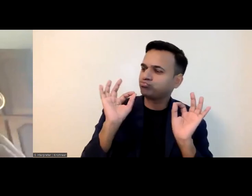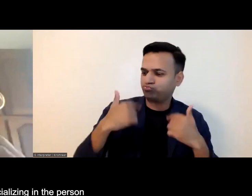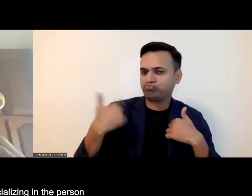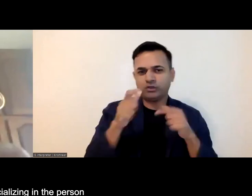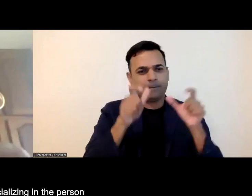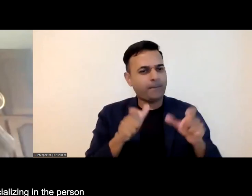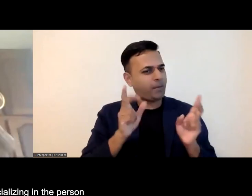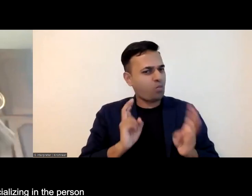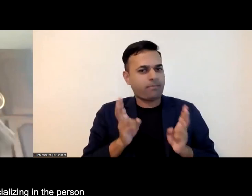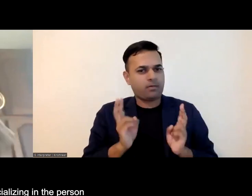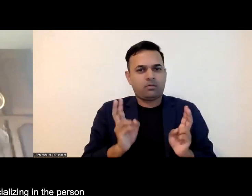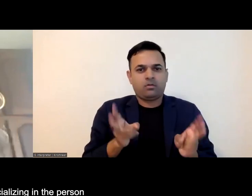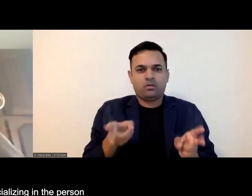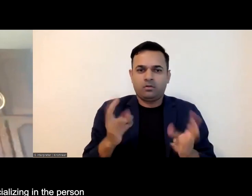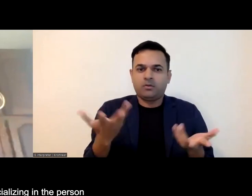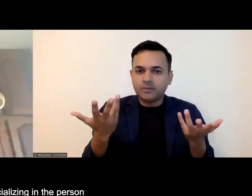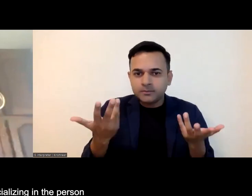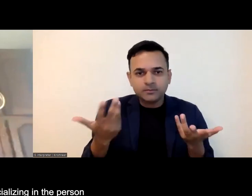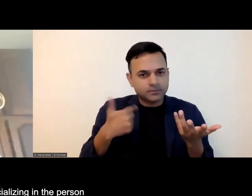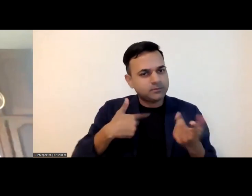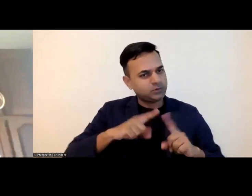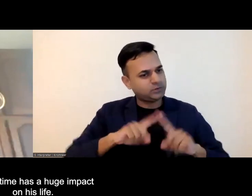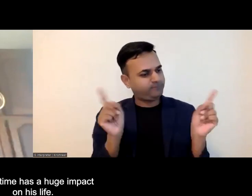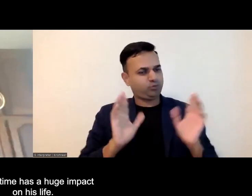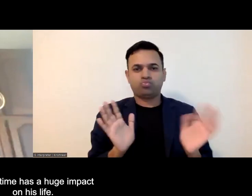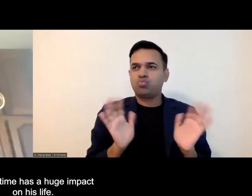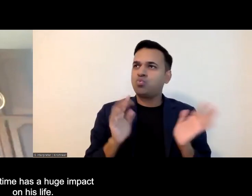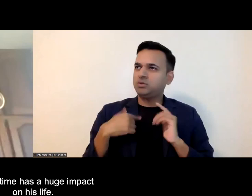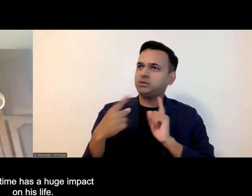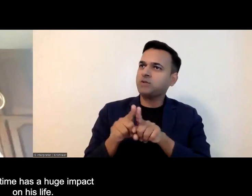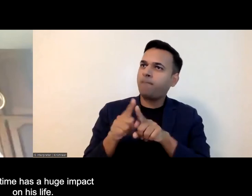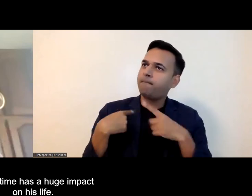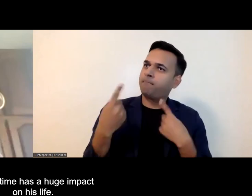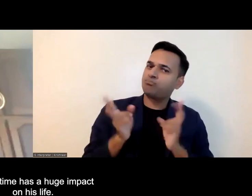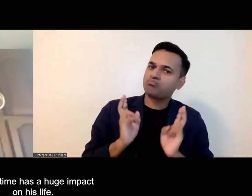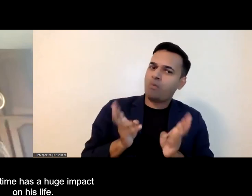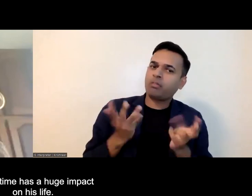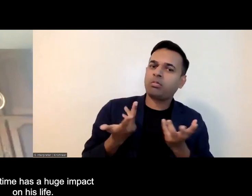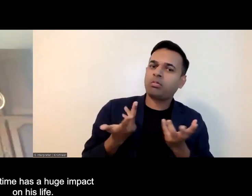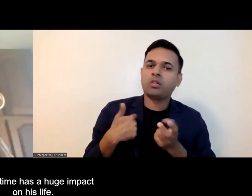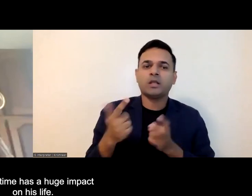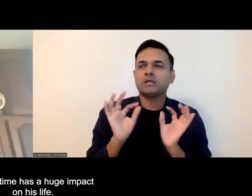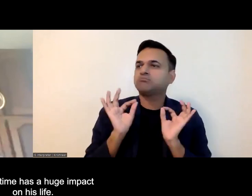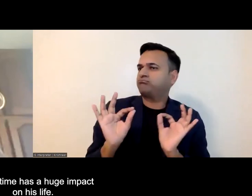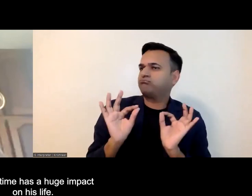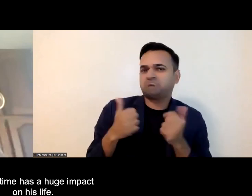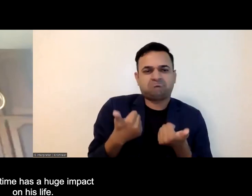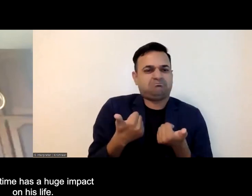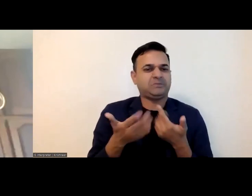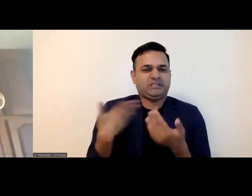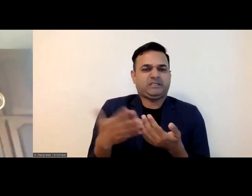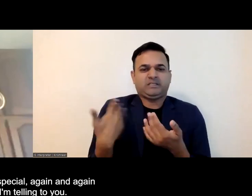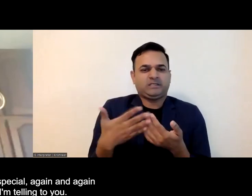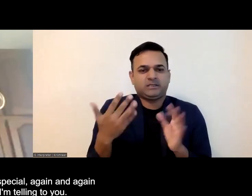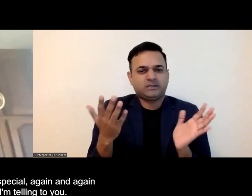Being special, that specializing his person all the time has a huge impact on his